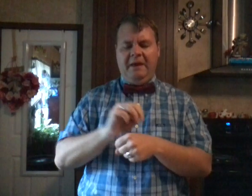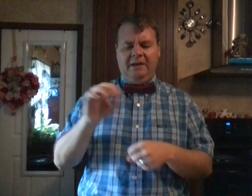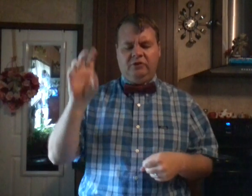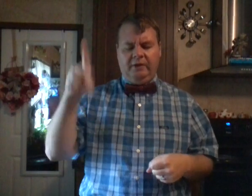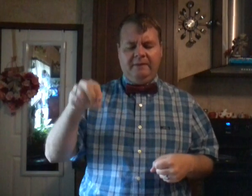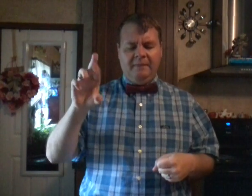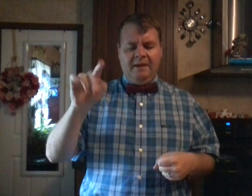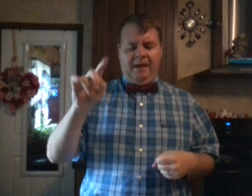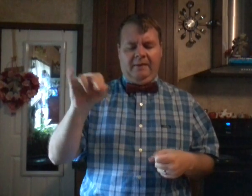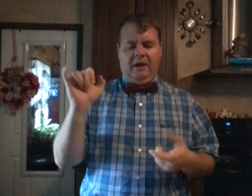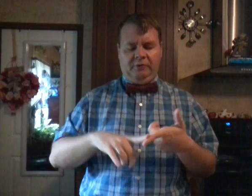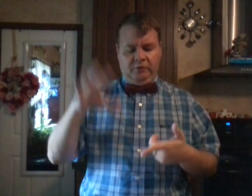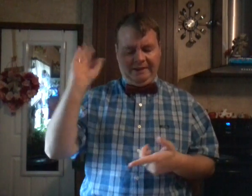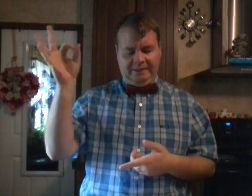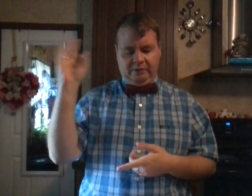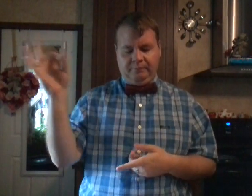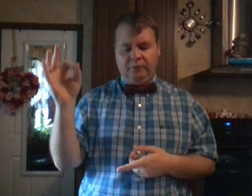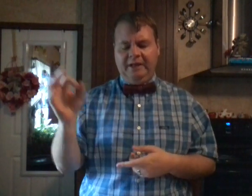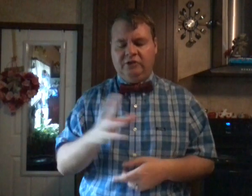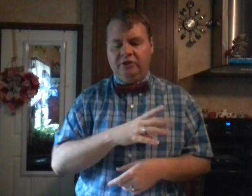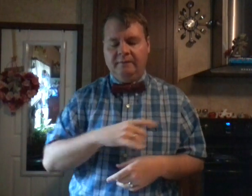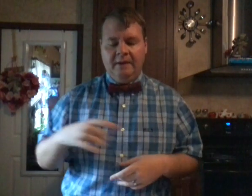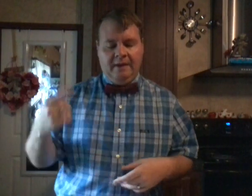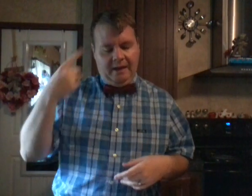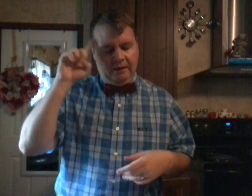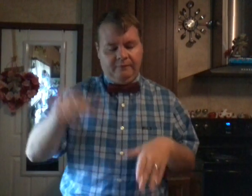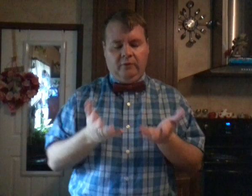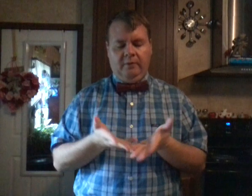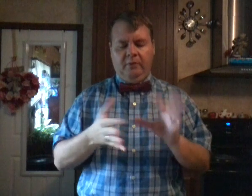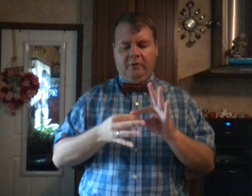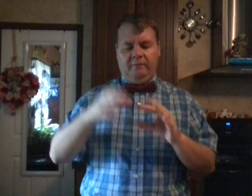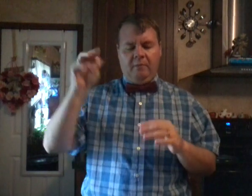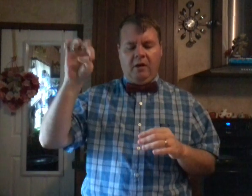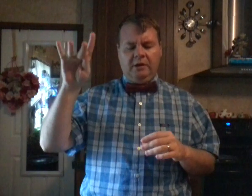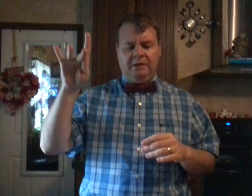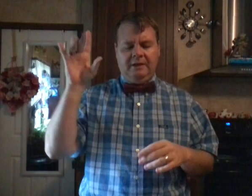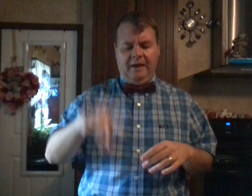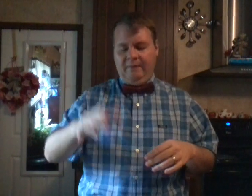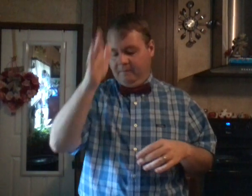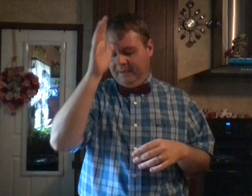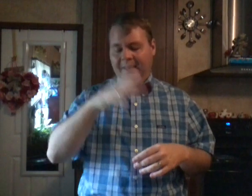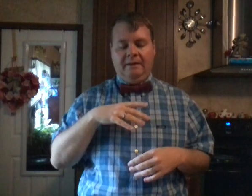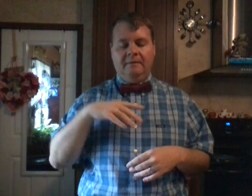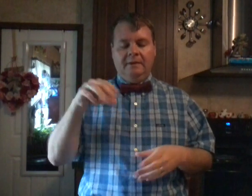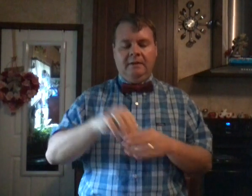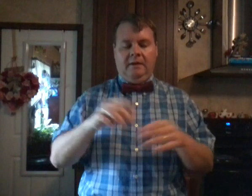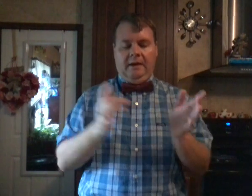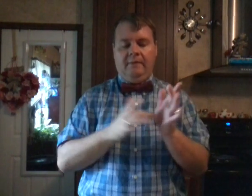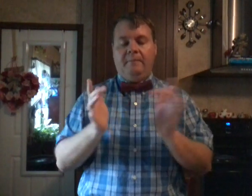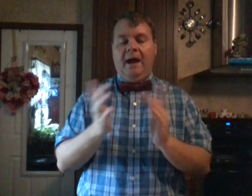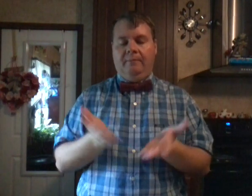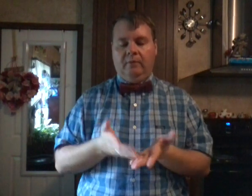ministry, and the opportunity to preach, and for the book of Mark and the men in the Bible